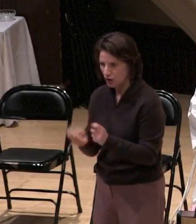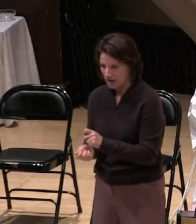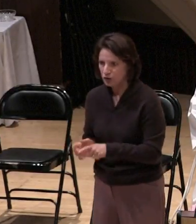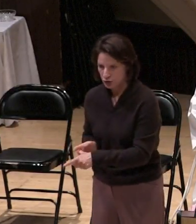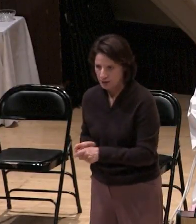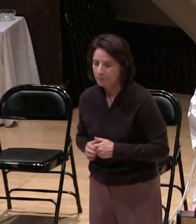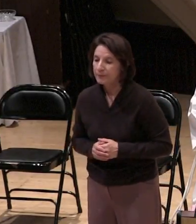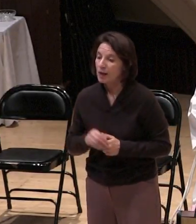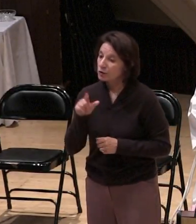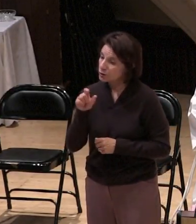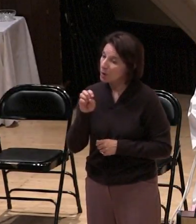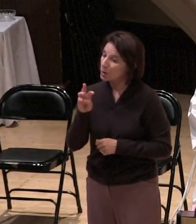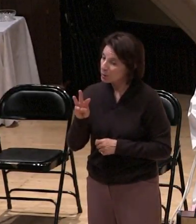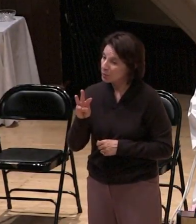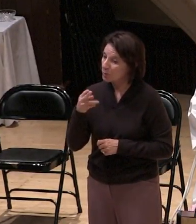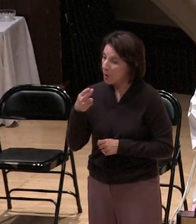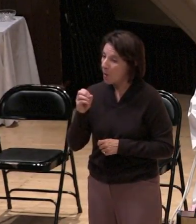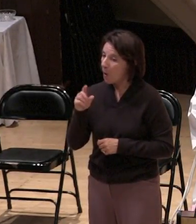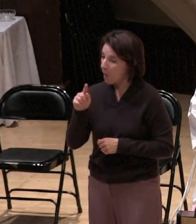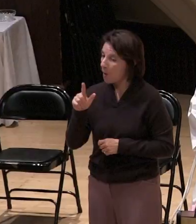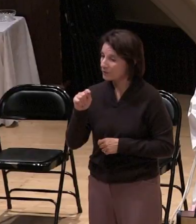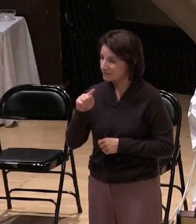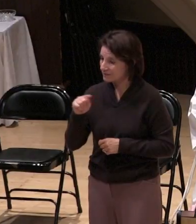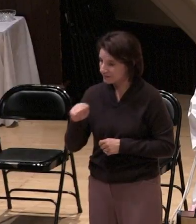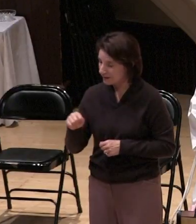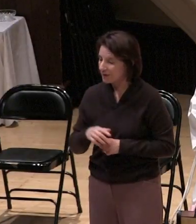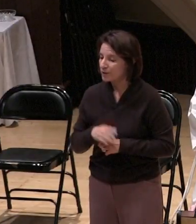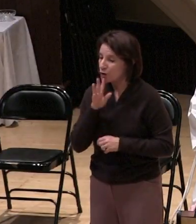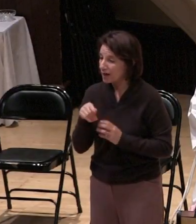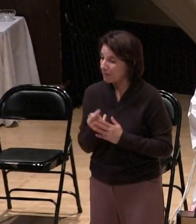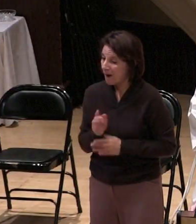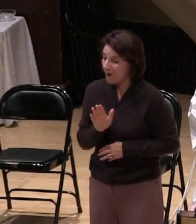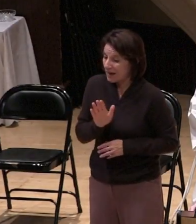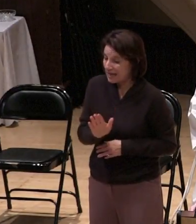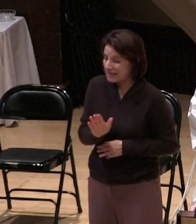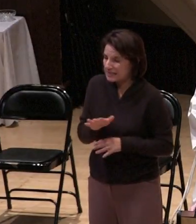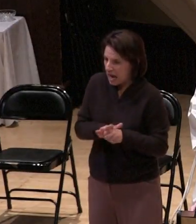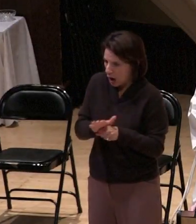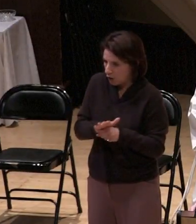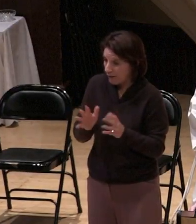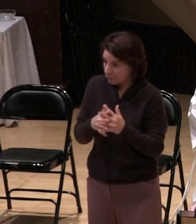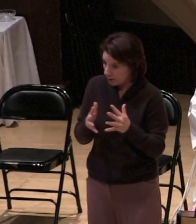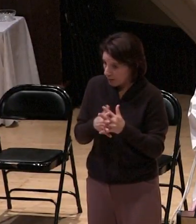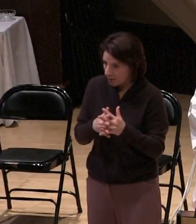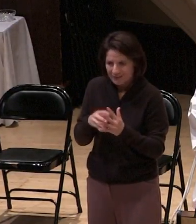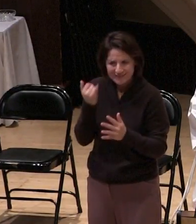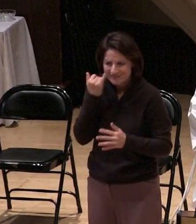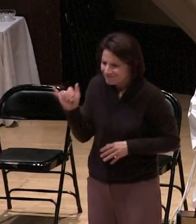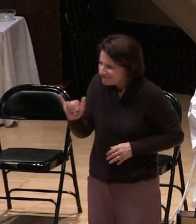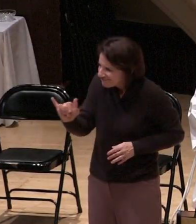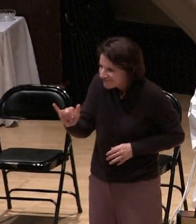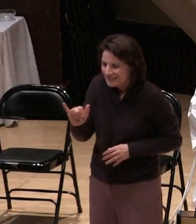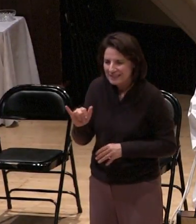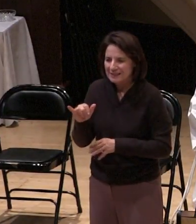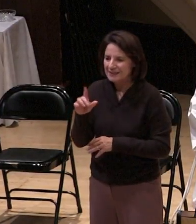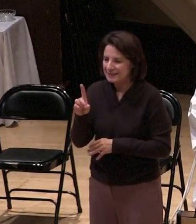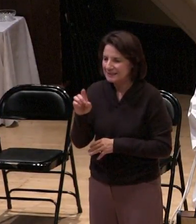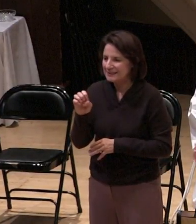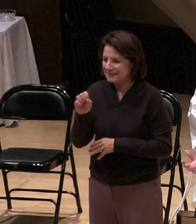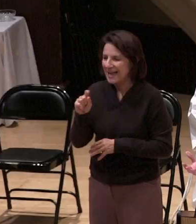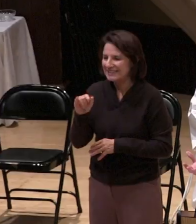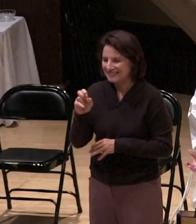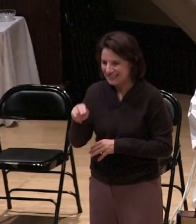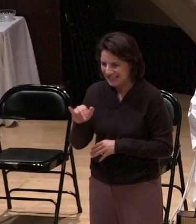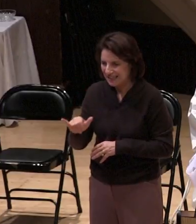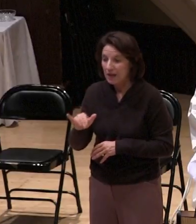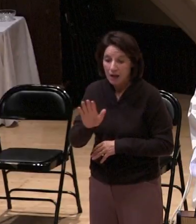Holtz there talking about in his area of football, the idea of destiny, that he really had a mission in life to